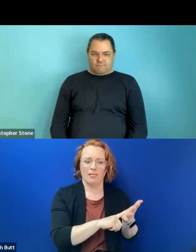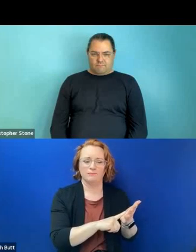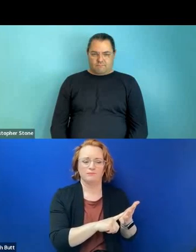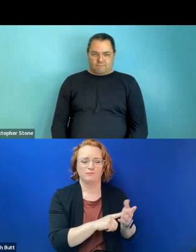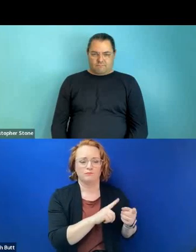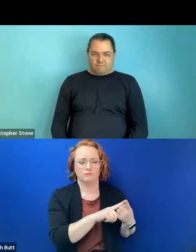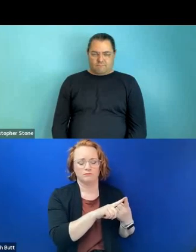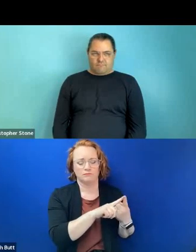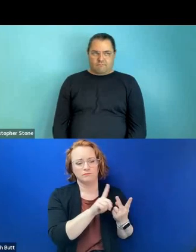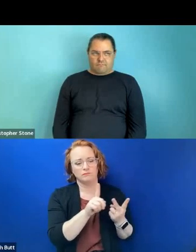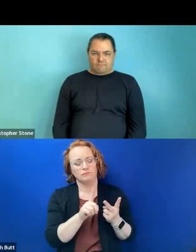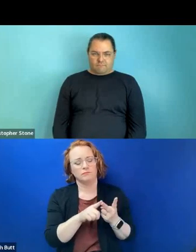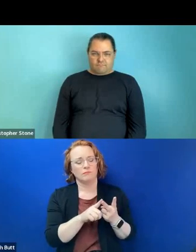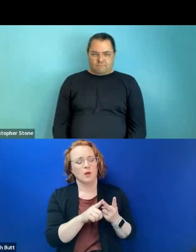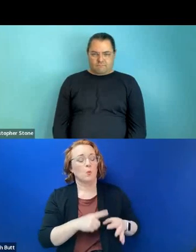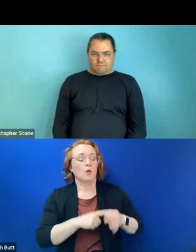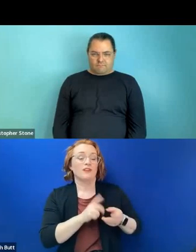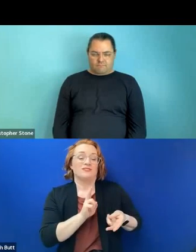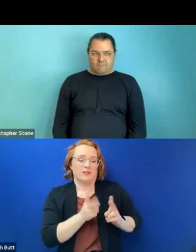a qualification in interpreting.